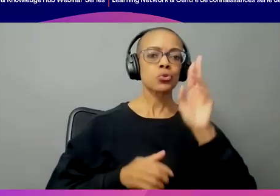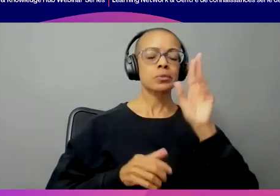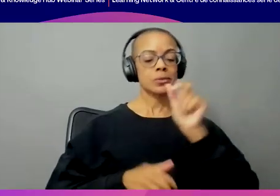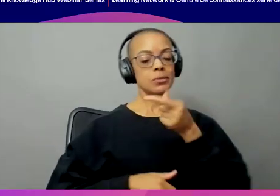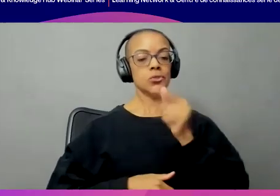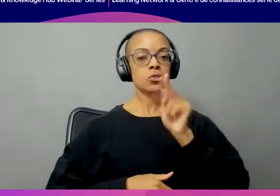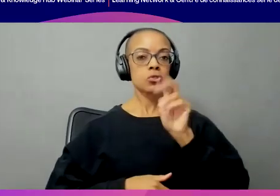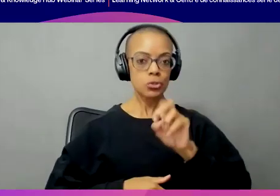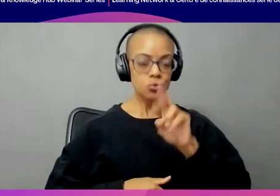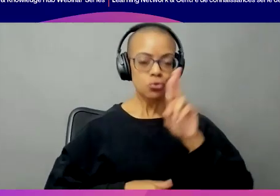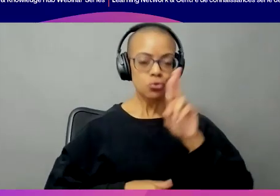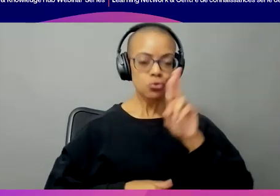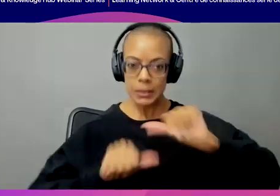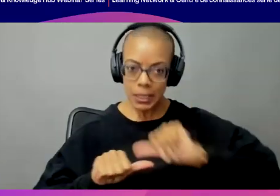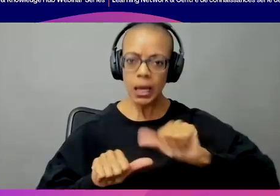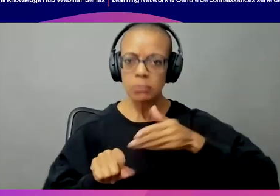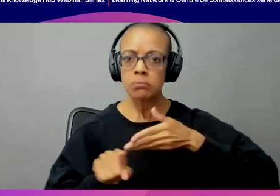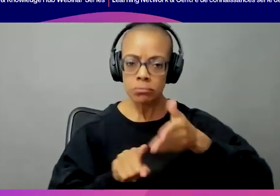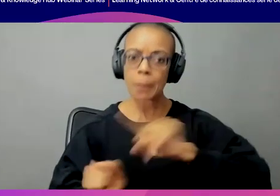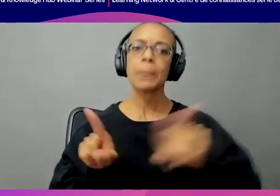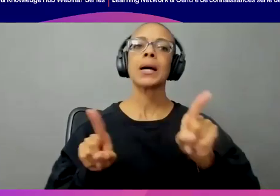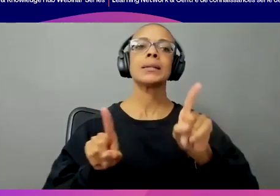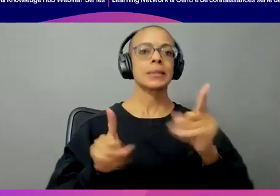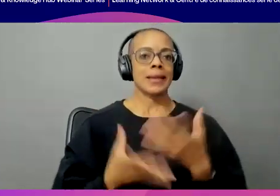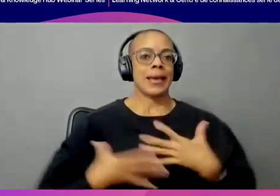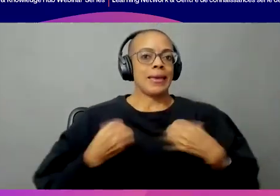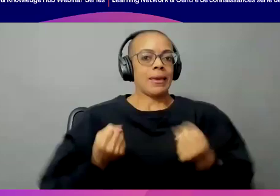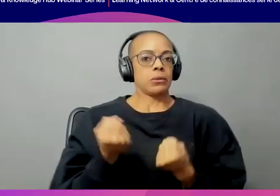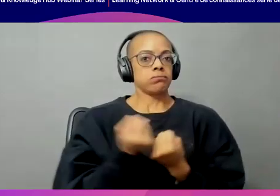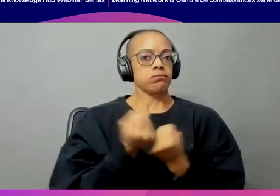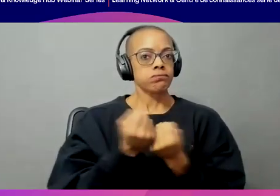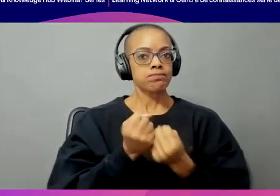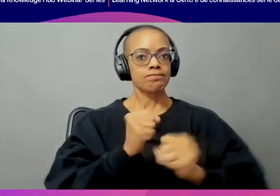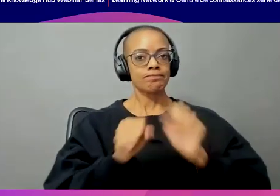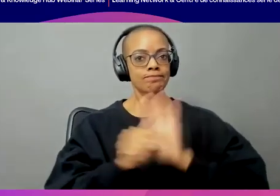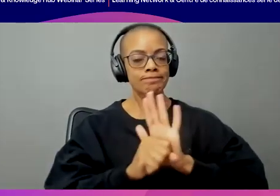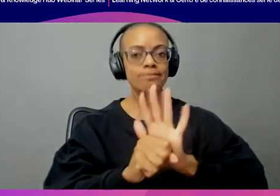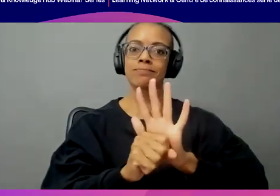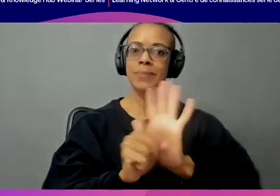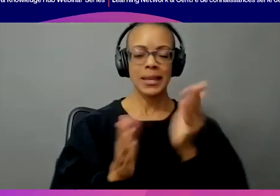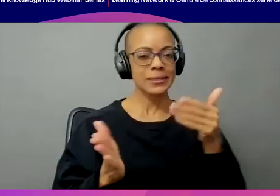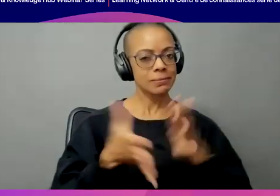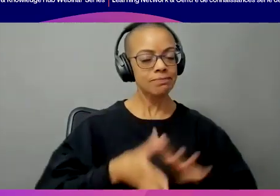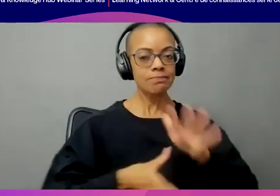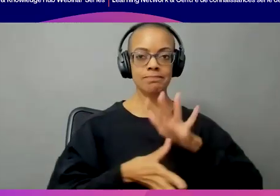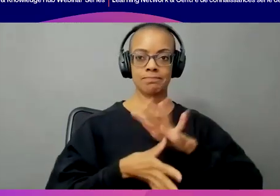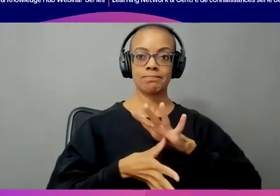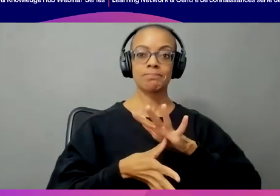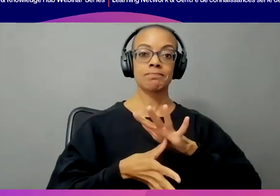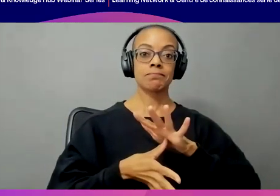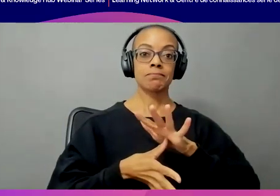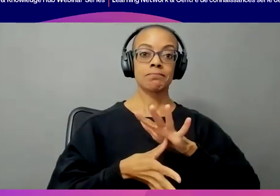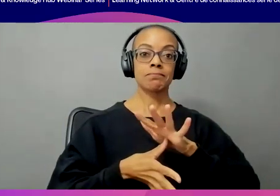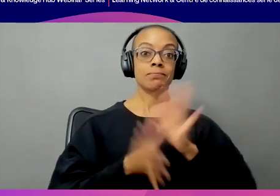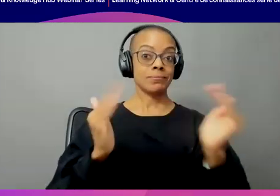gender transformative health promotion. And that's really the central part of our effort here. Katrina, if we could go